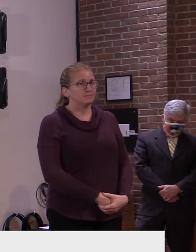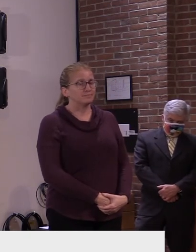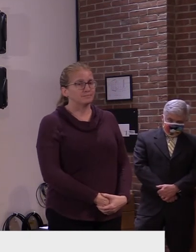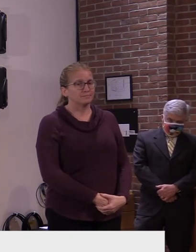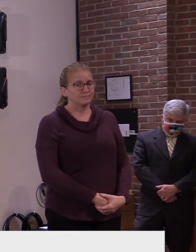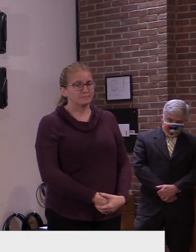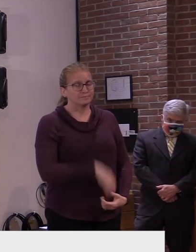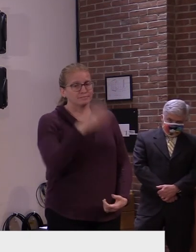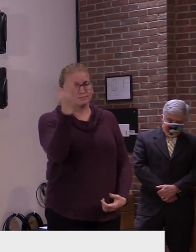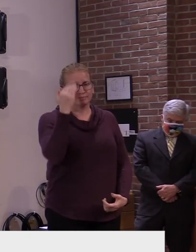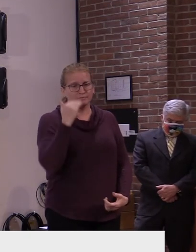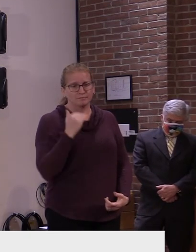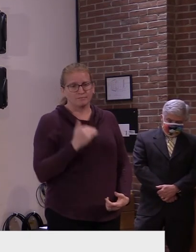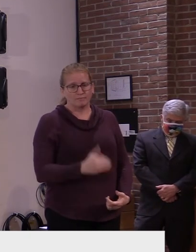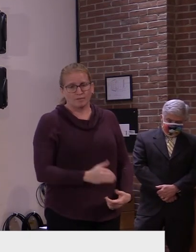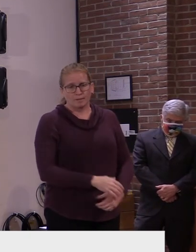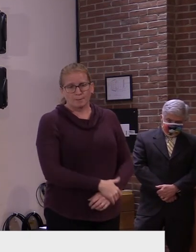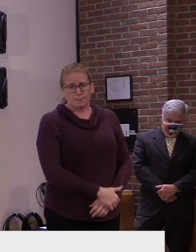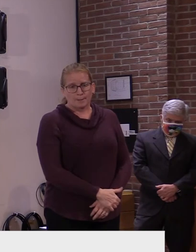avery wcax